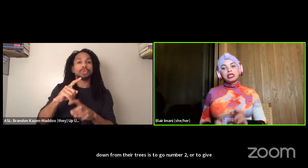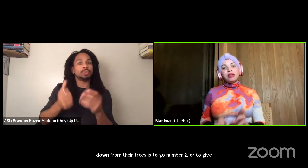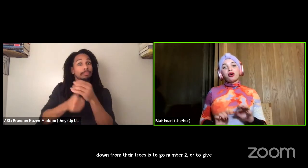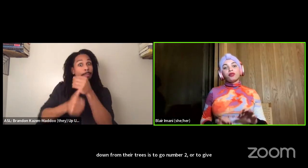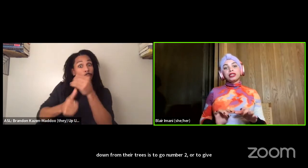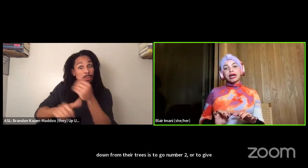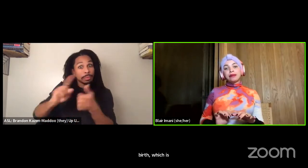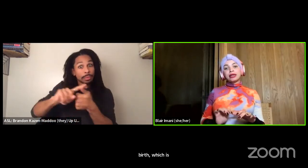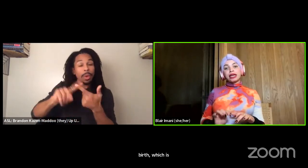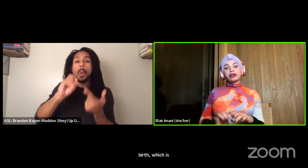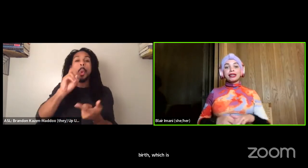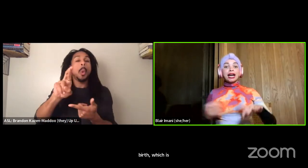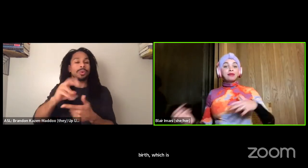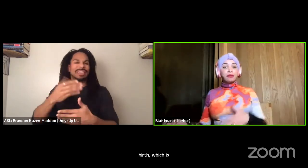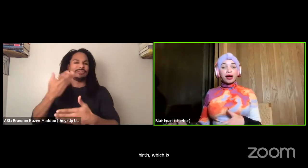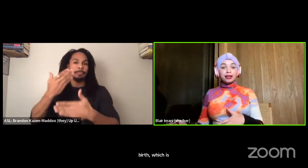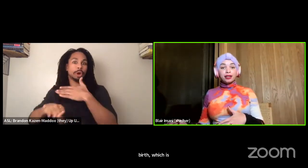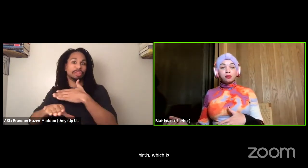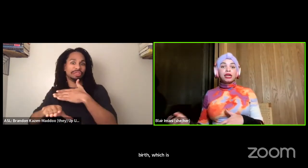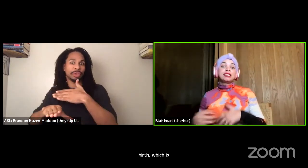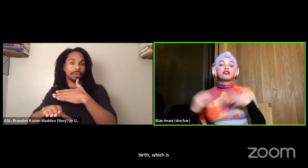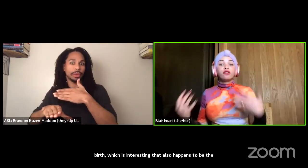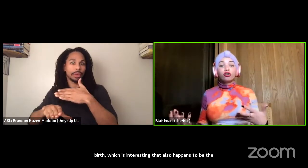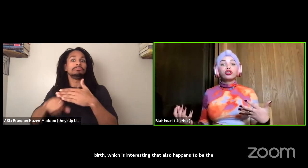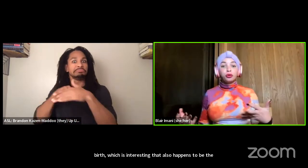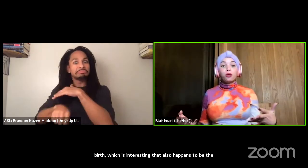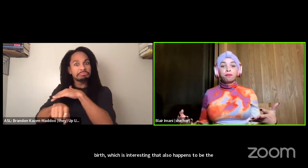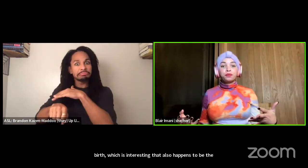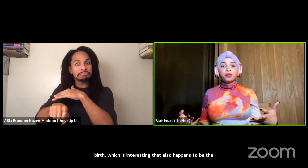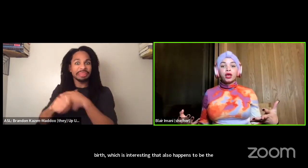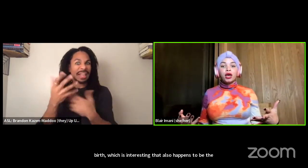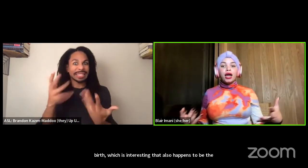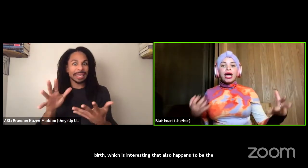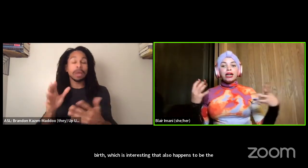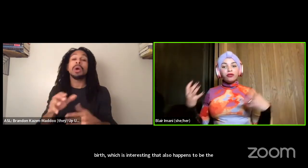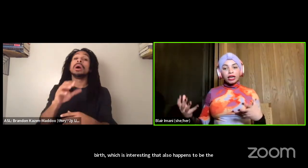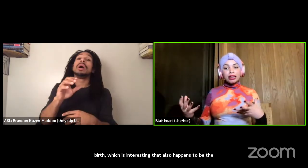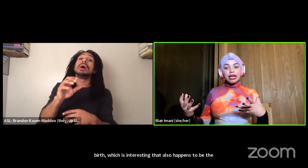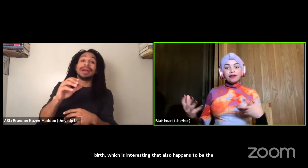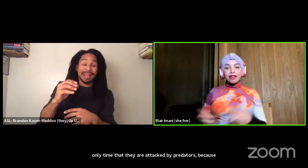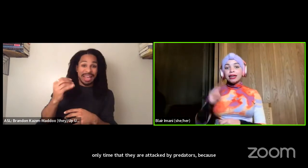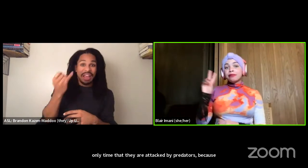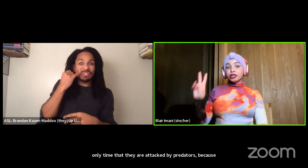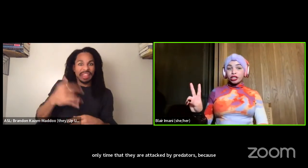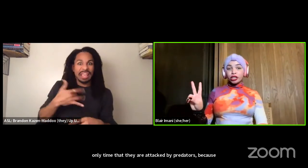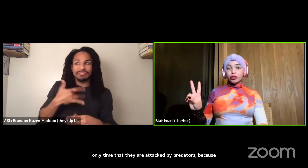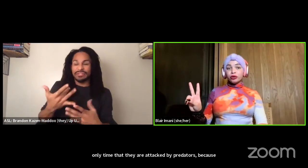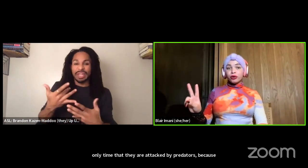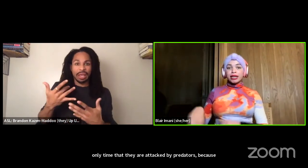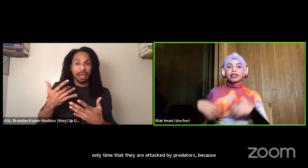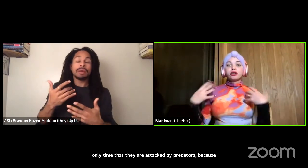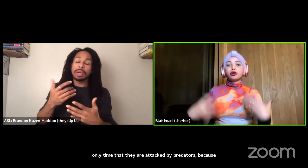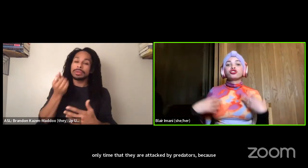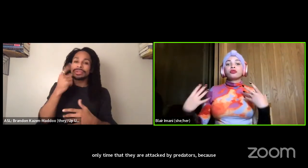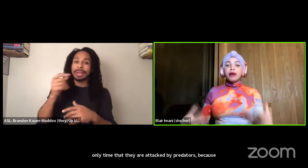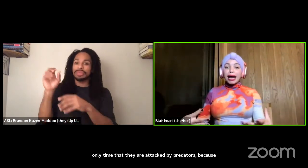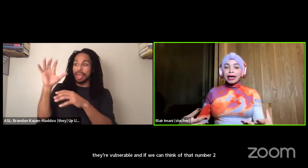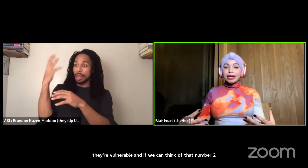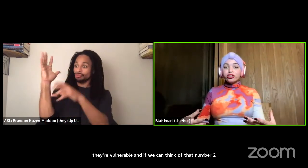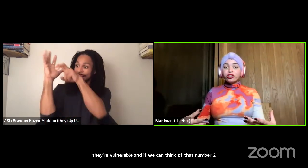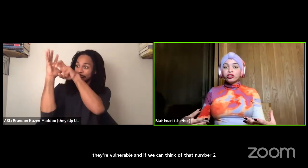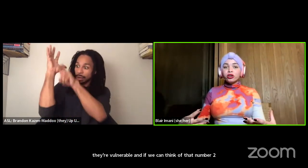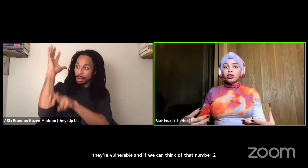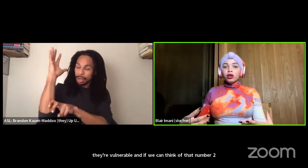also happens to be the only time that they are attacked by predators because they're vulnerable. And if we can think of that number two as their